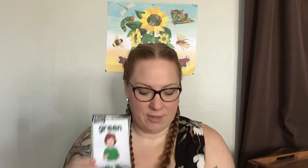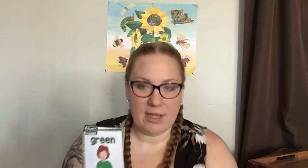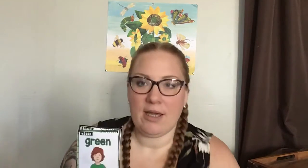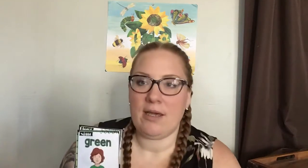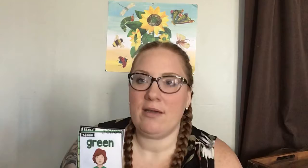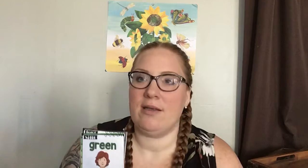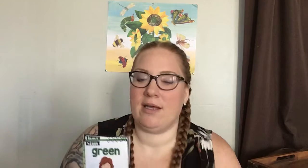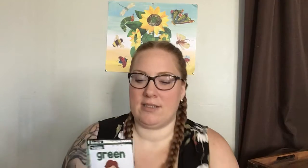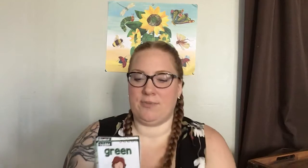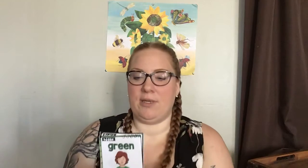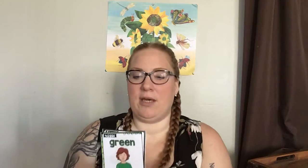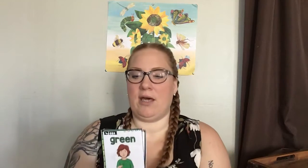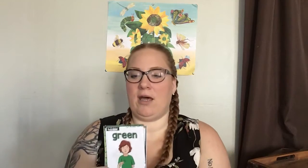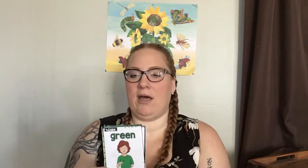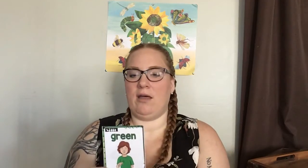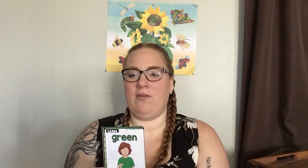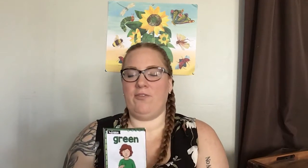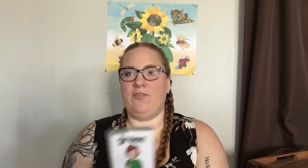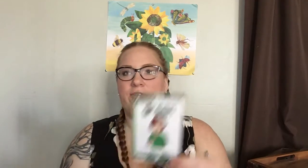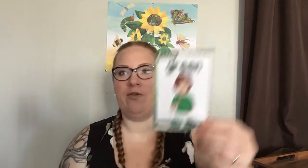Okay, next we have